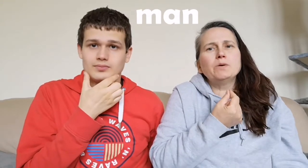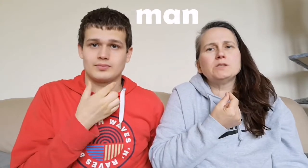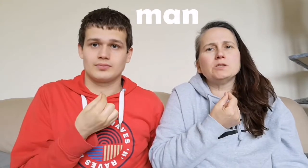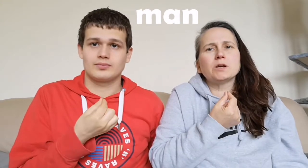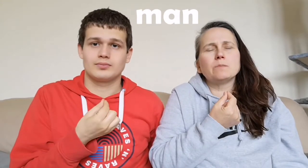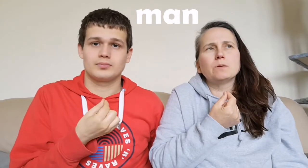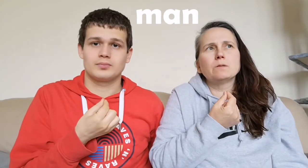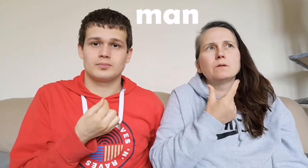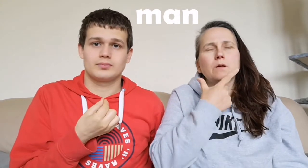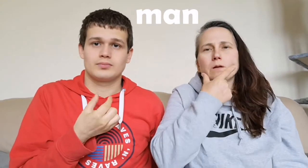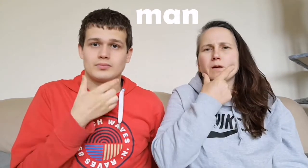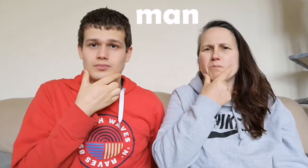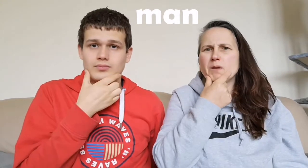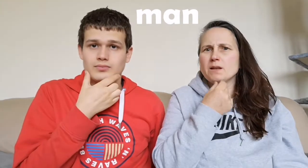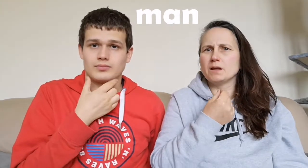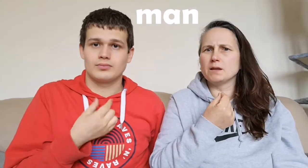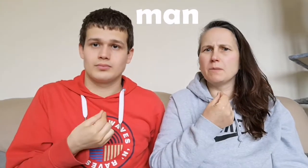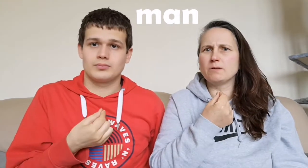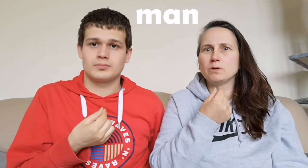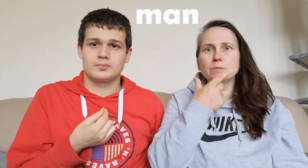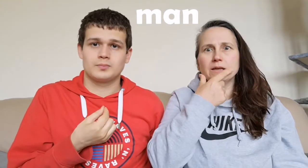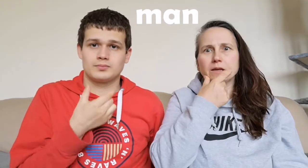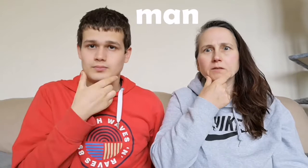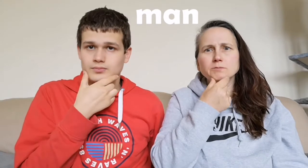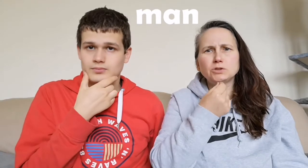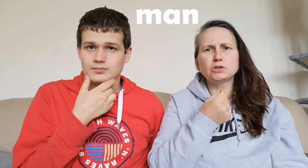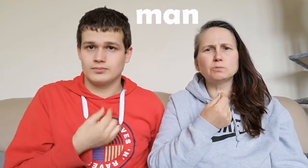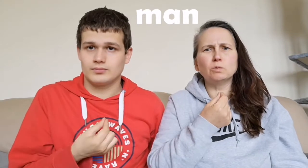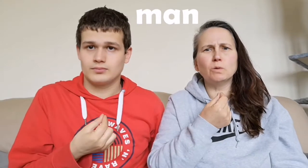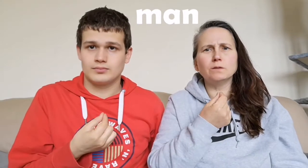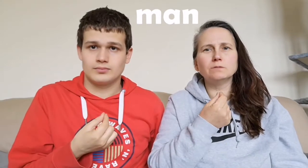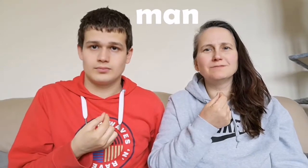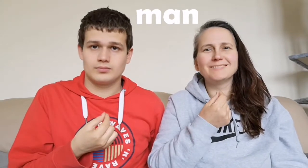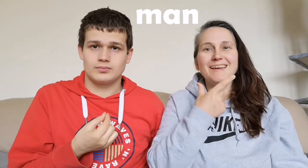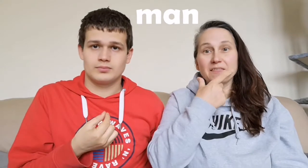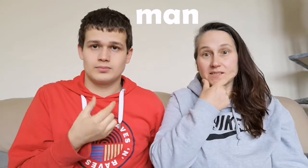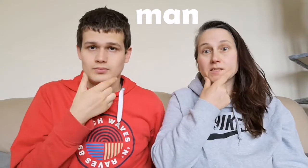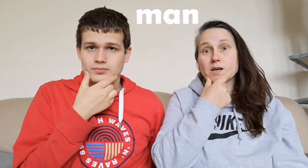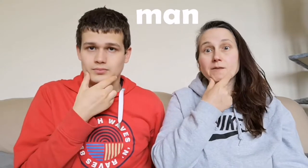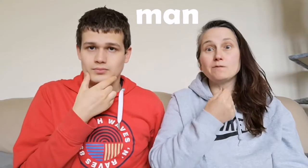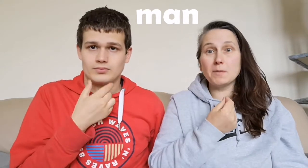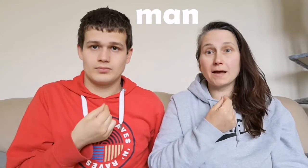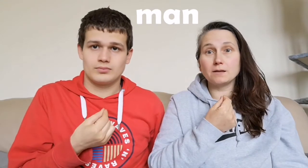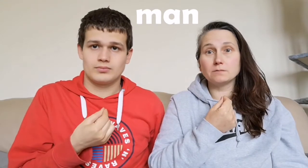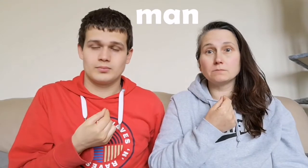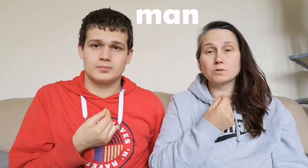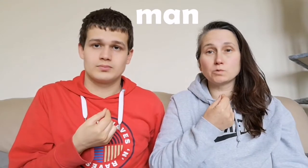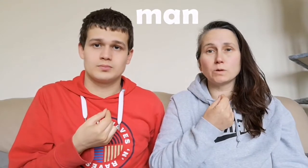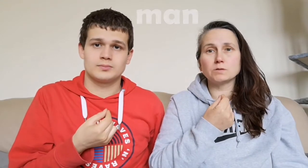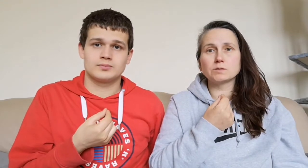pointy shape. A bit like a man with a beard, just a small one. That's the sign for man, just once.